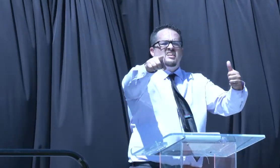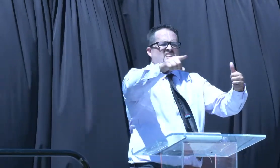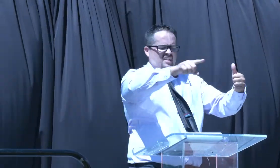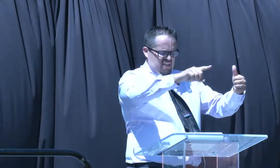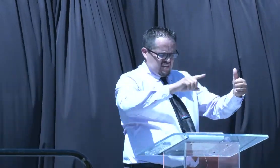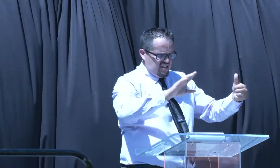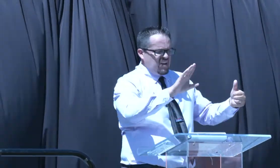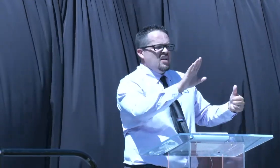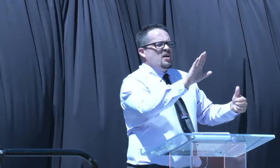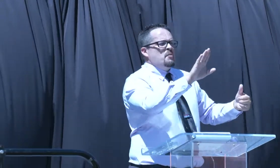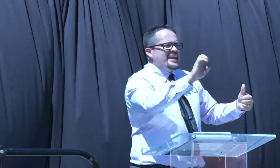share.